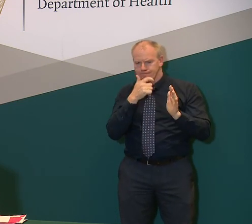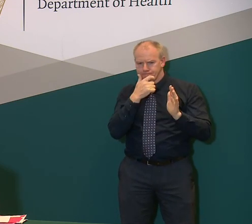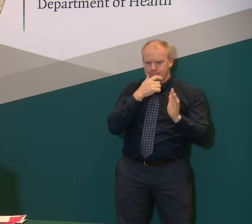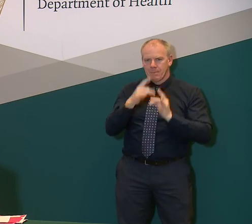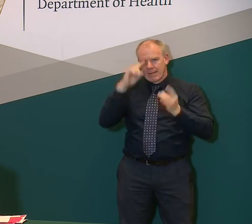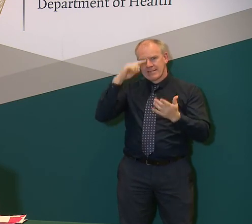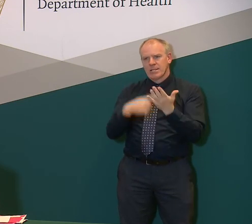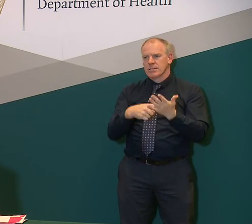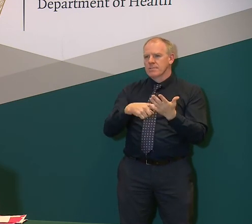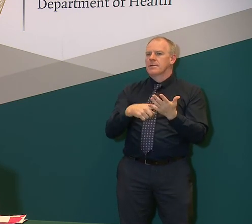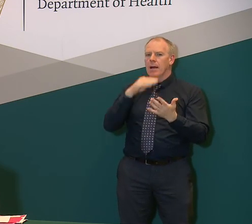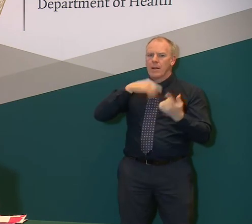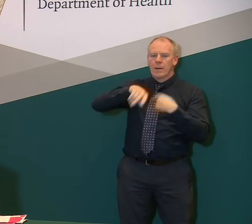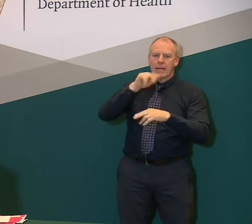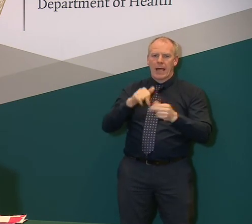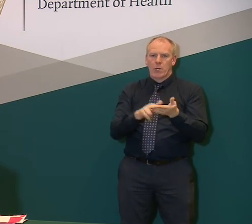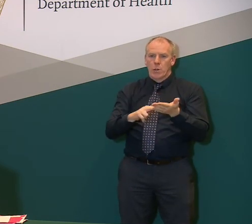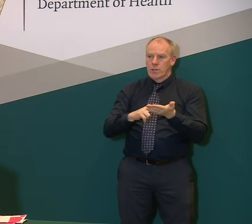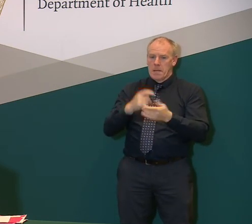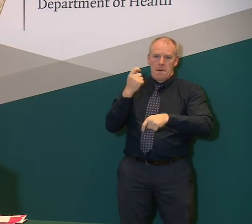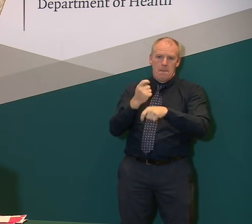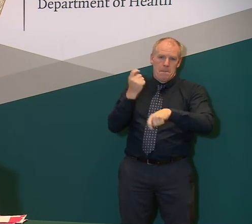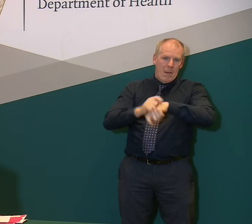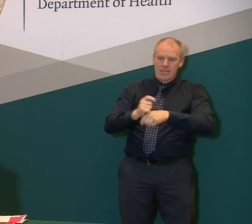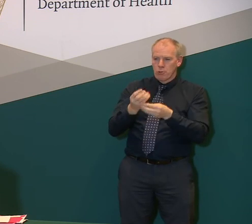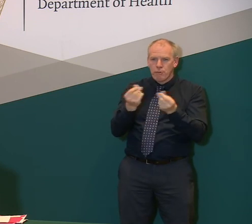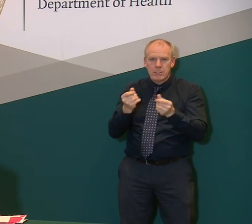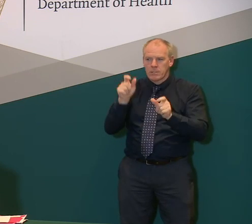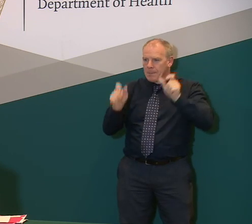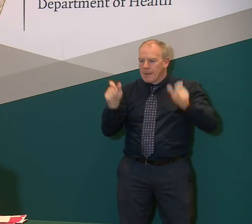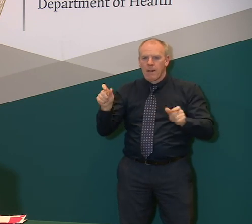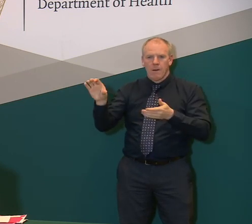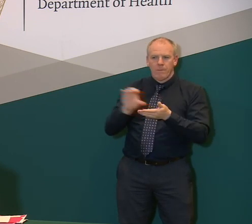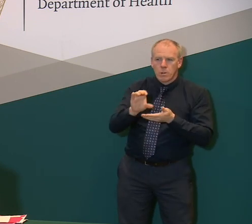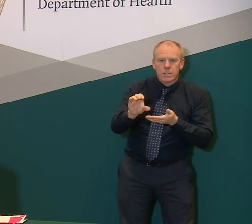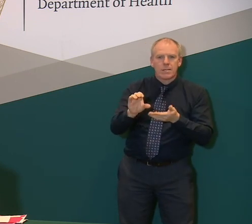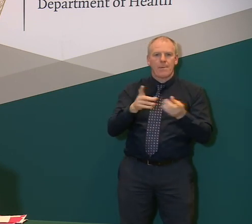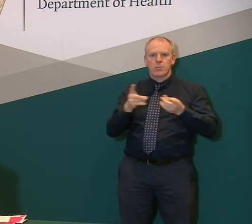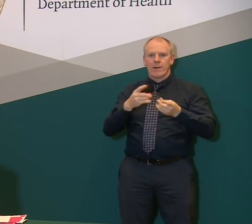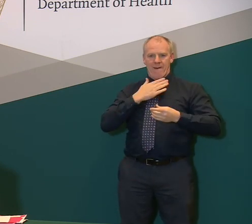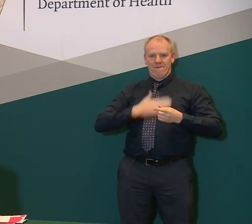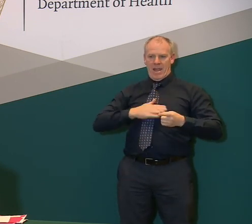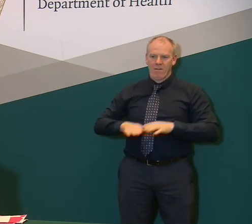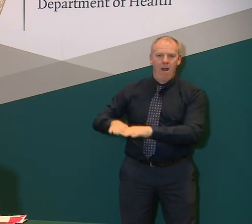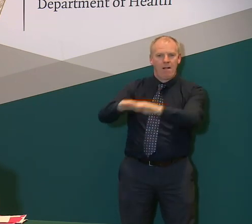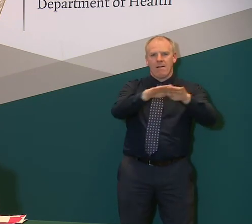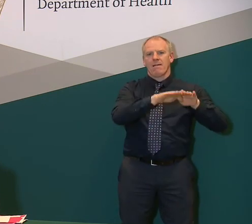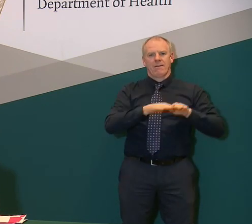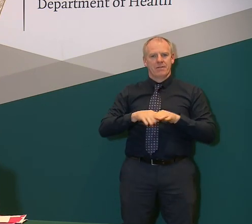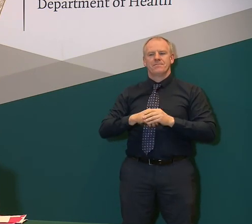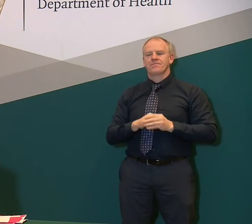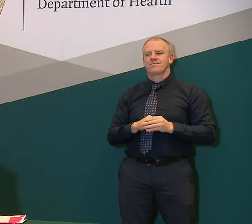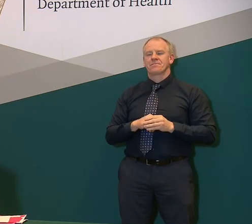that we can ensure that we make the best use of resources and we do that in a way which is fair. The